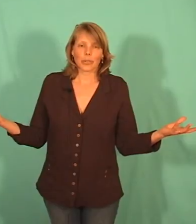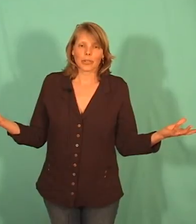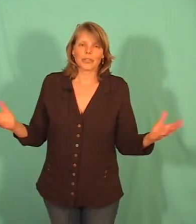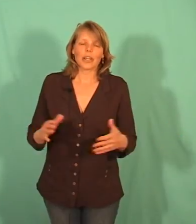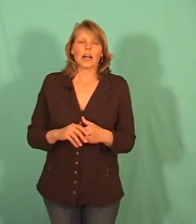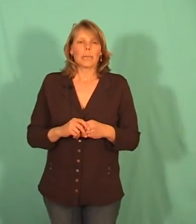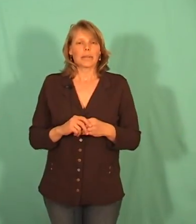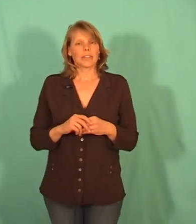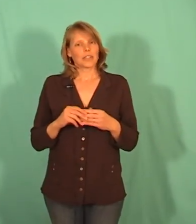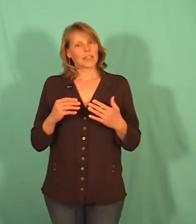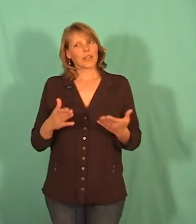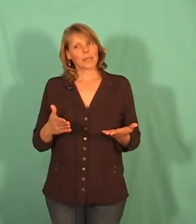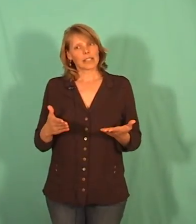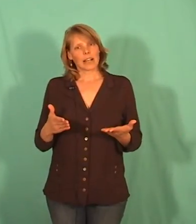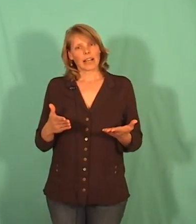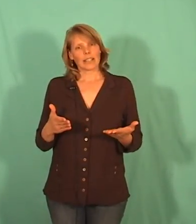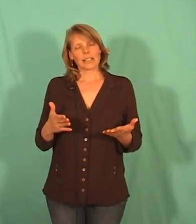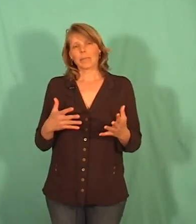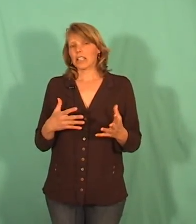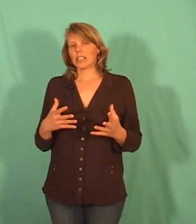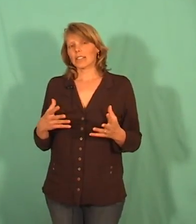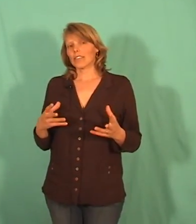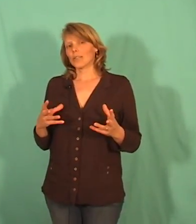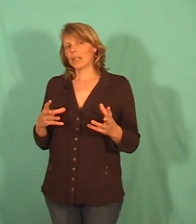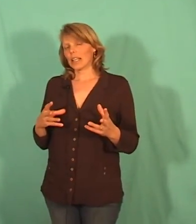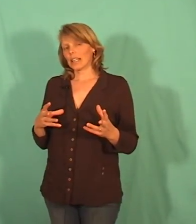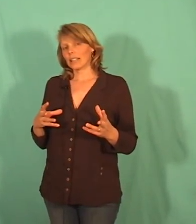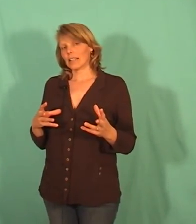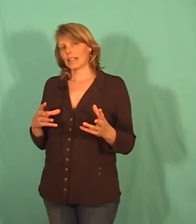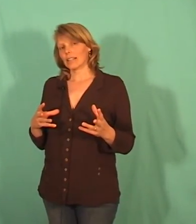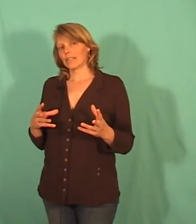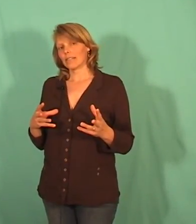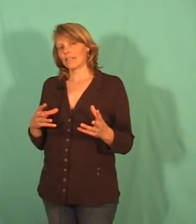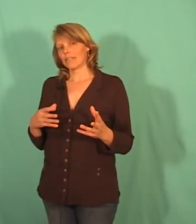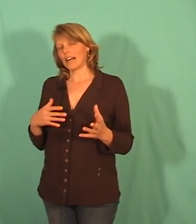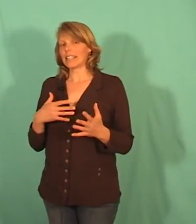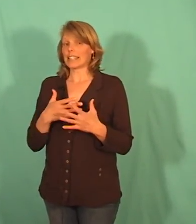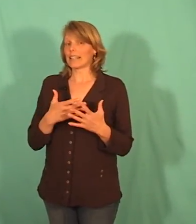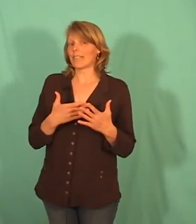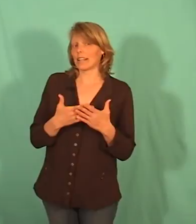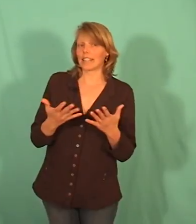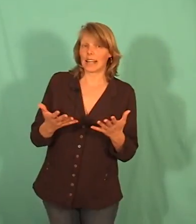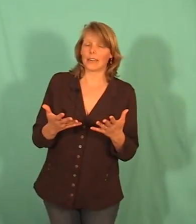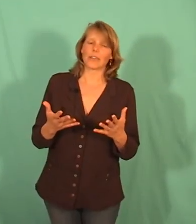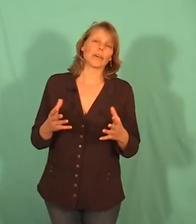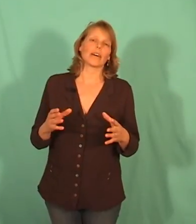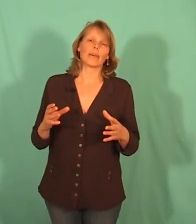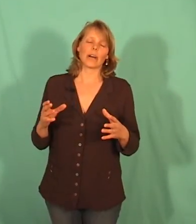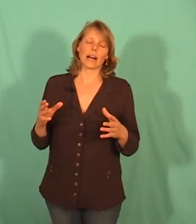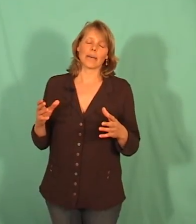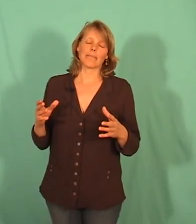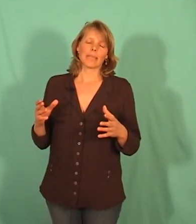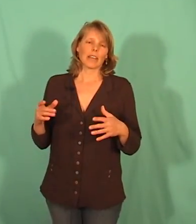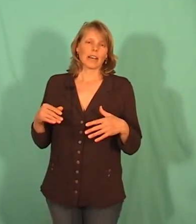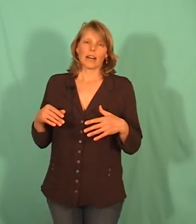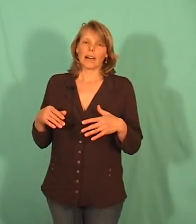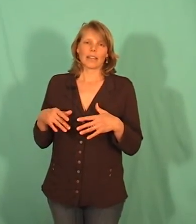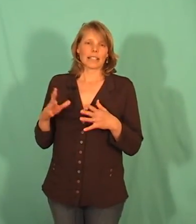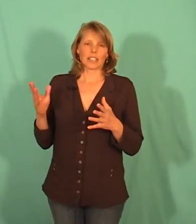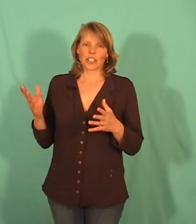world, but if you don't know a sign, doesn't mean you can't find it out. There are online